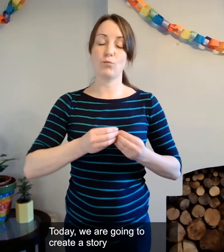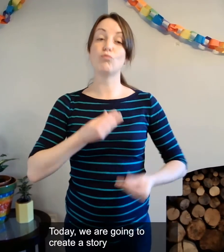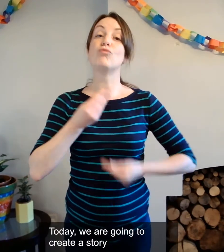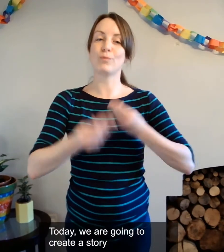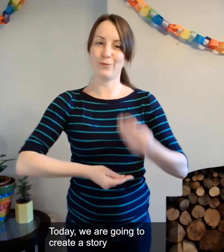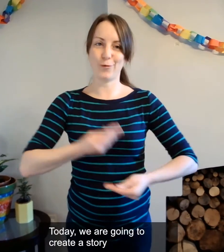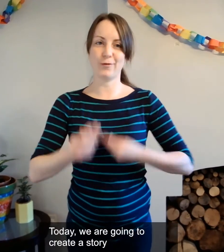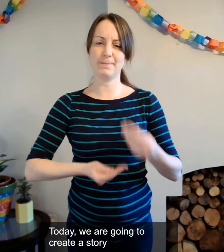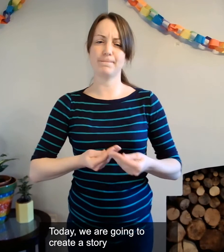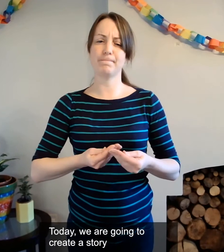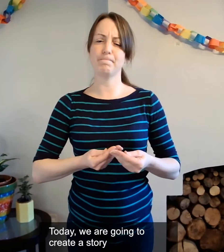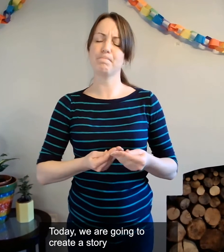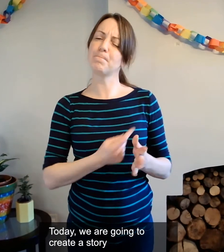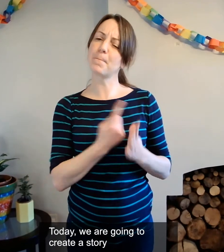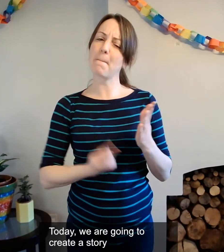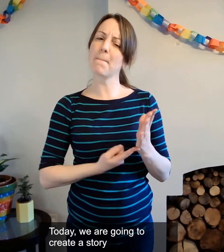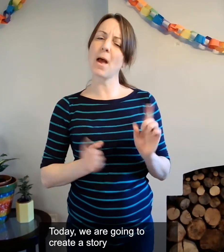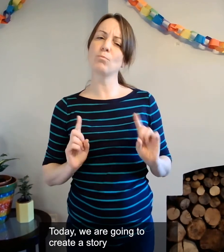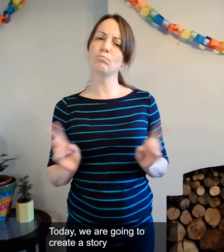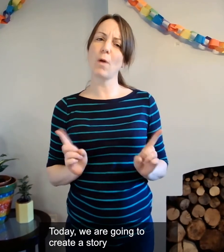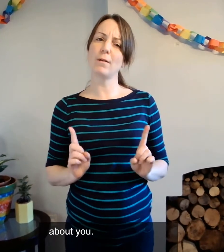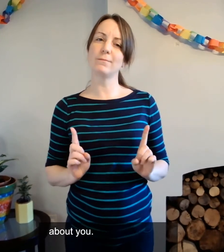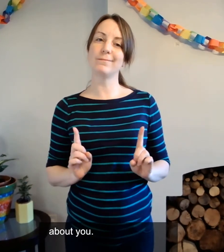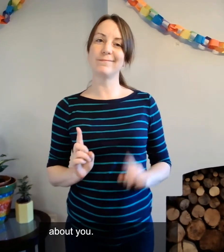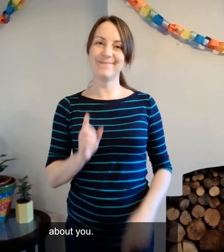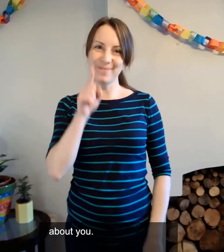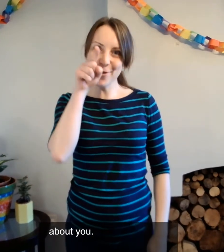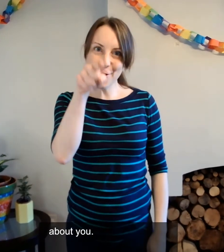Today, we're going to create a story about you.